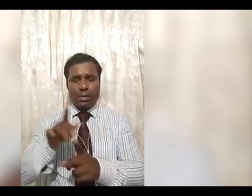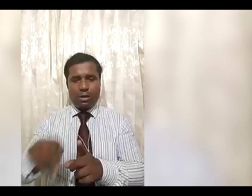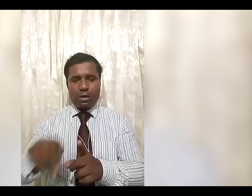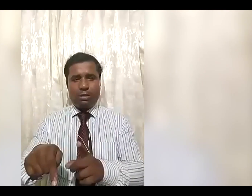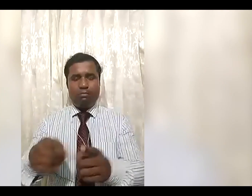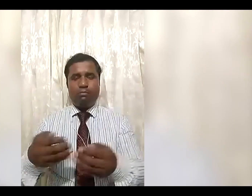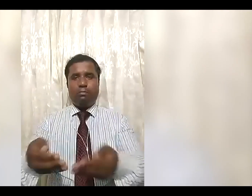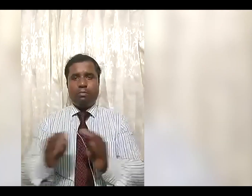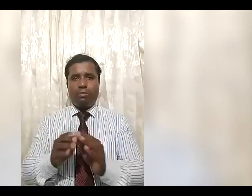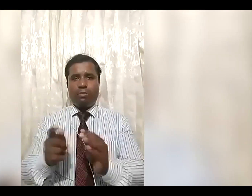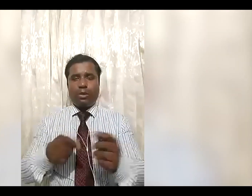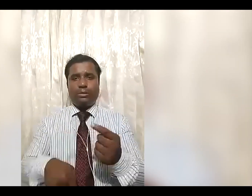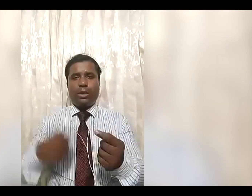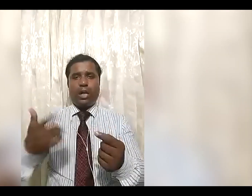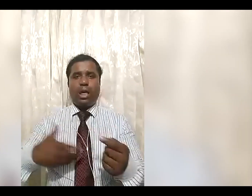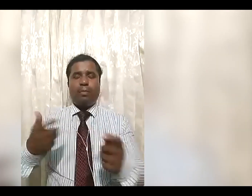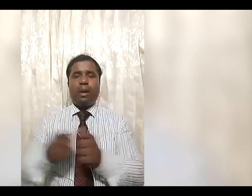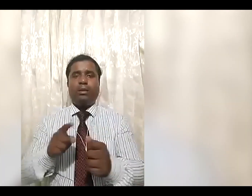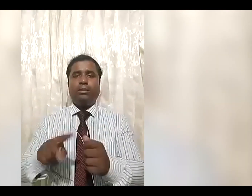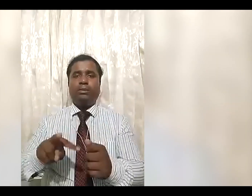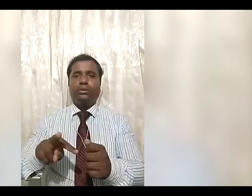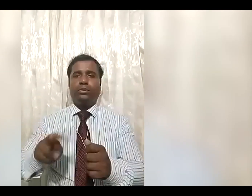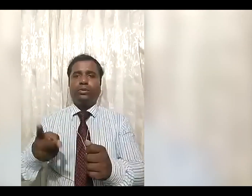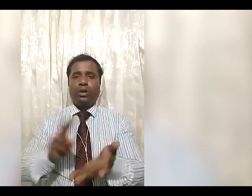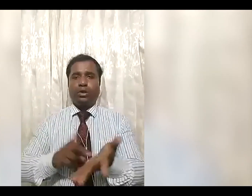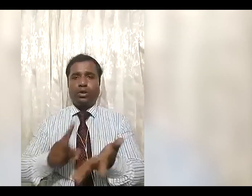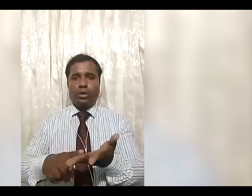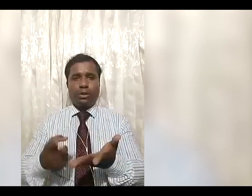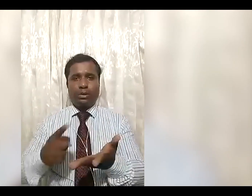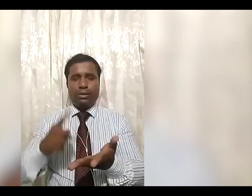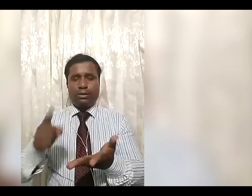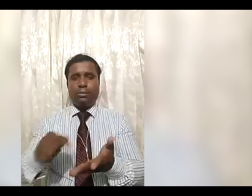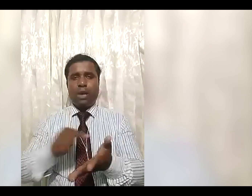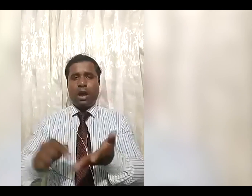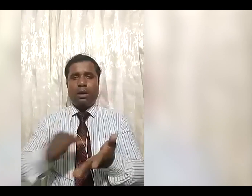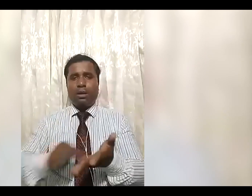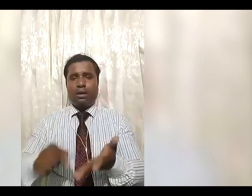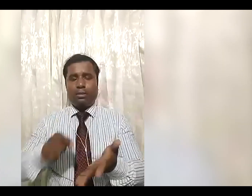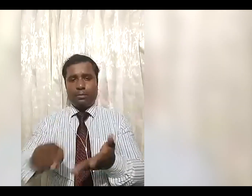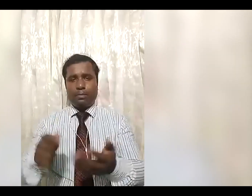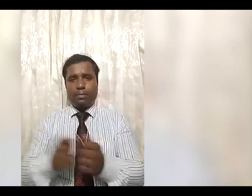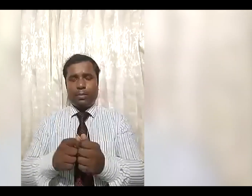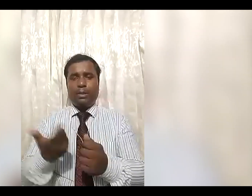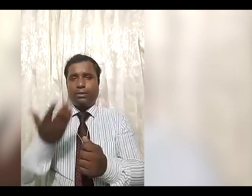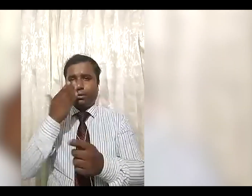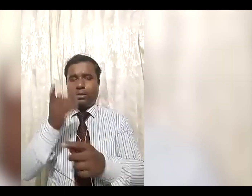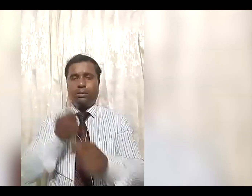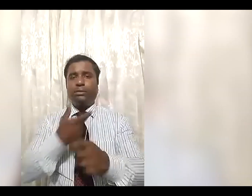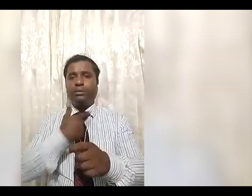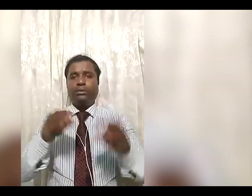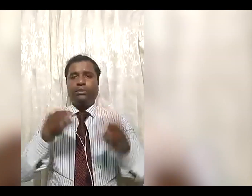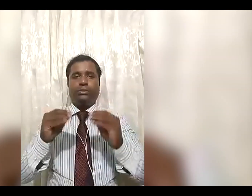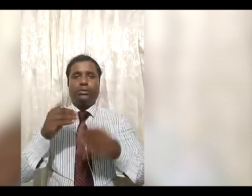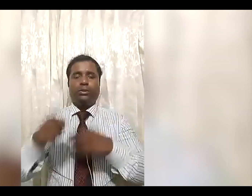where the change can really happen, not just in terms of articulation of policy, but also in terms of allocation of resources through the